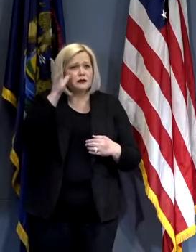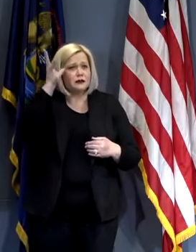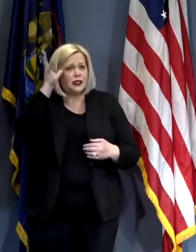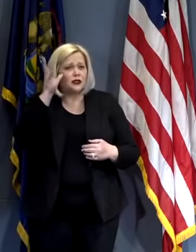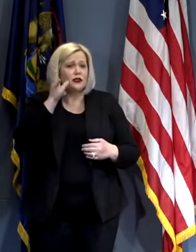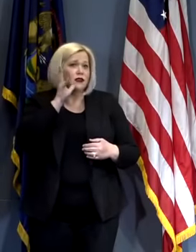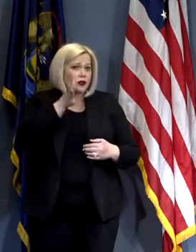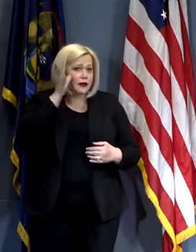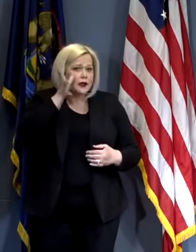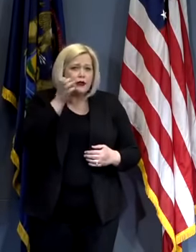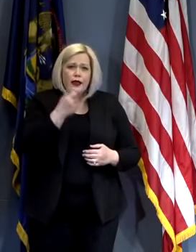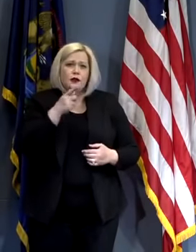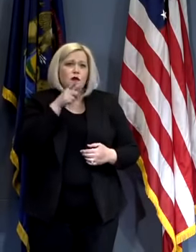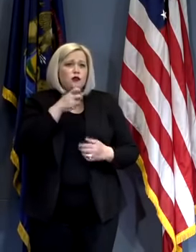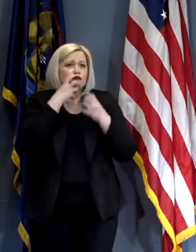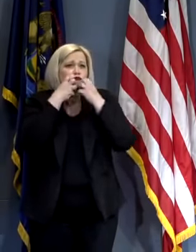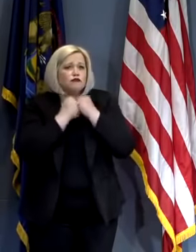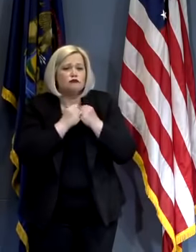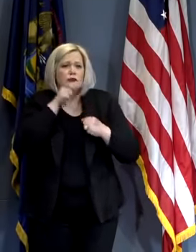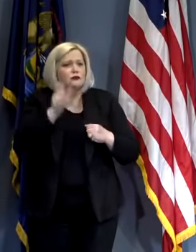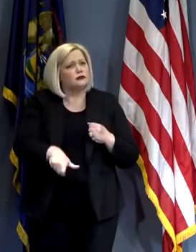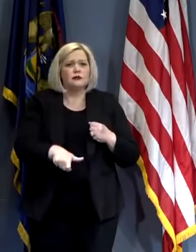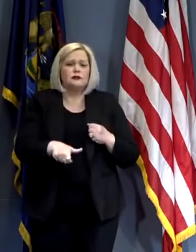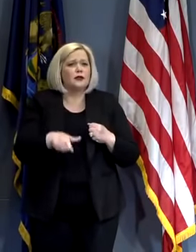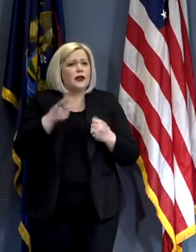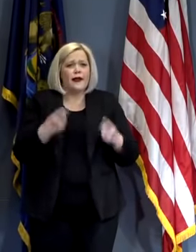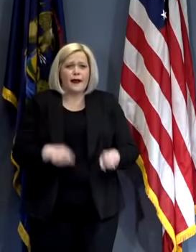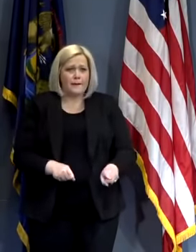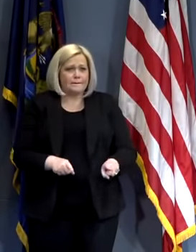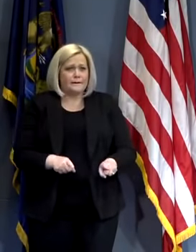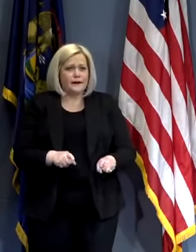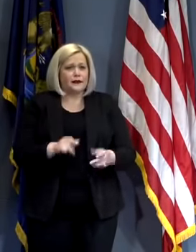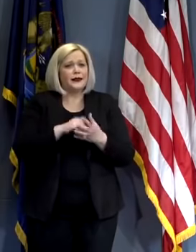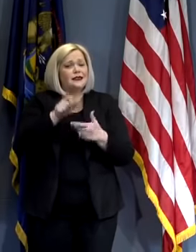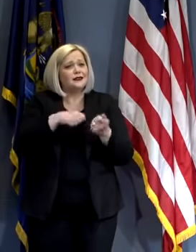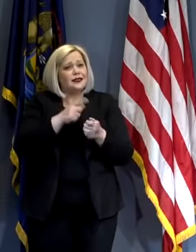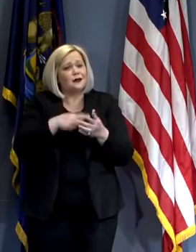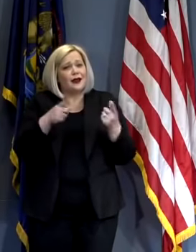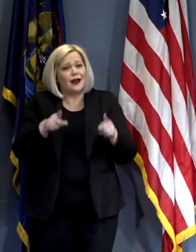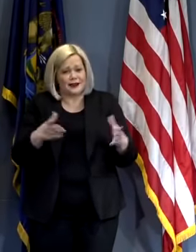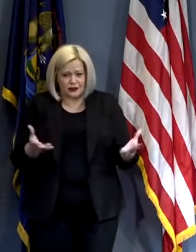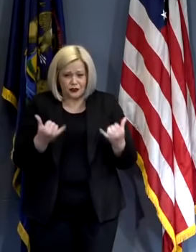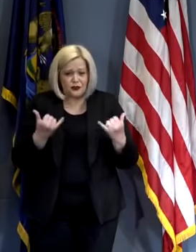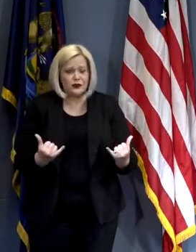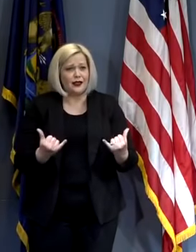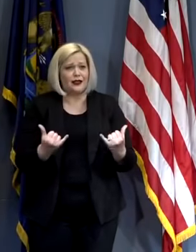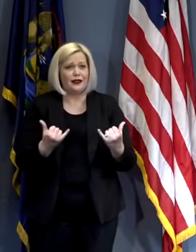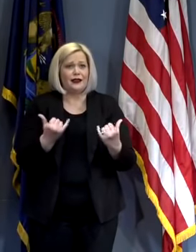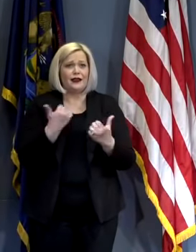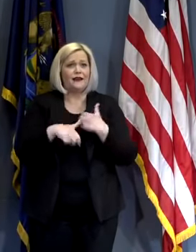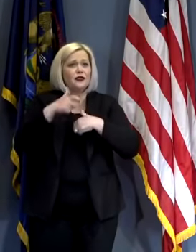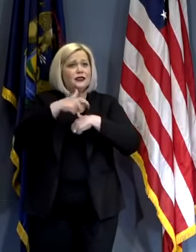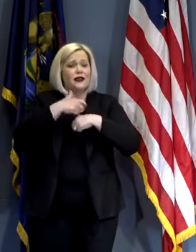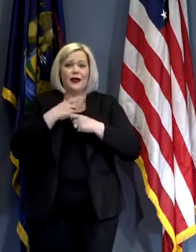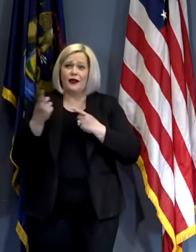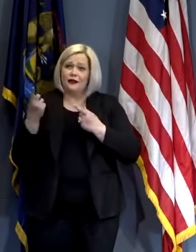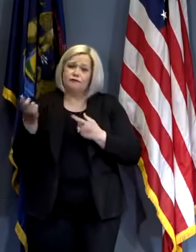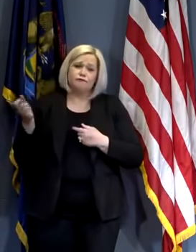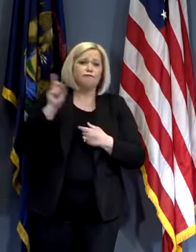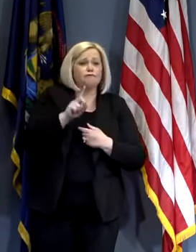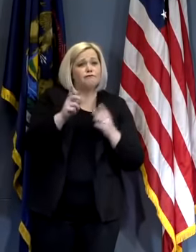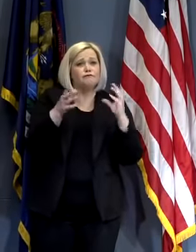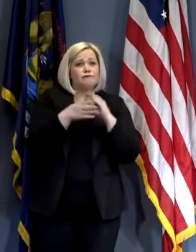or any loved one. And that's precisely what's at stake today. In every one of these, I try to pause to reflect on the lives that